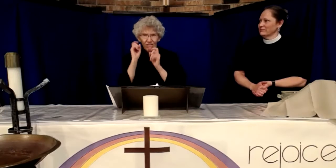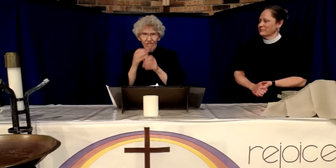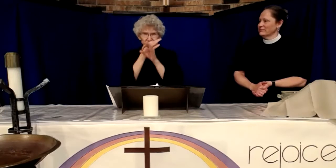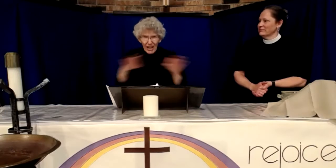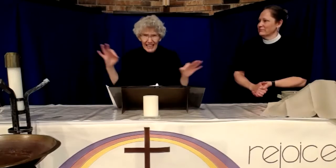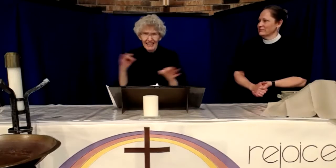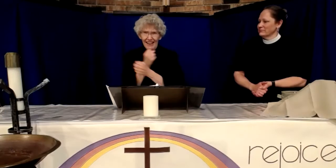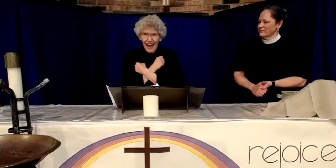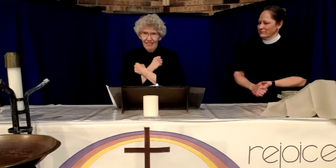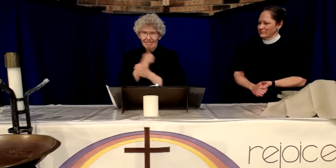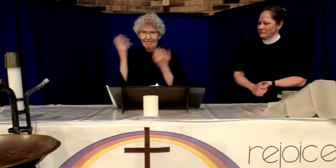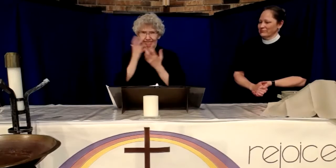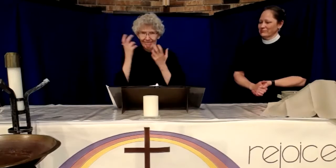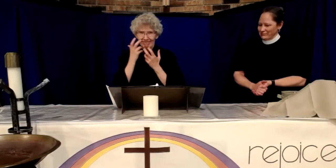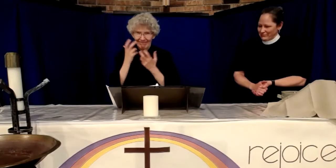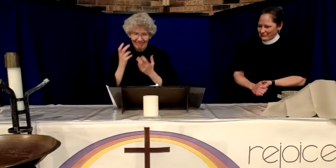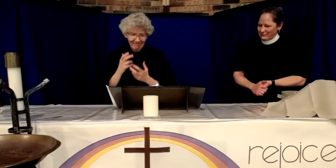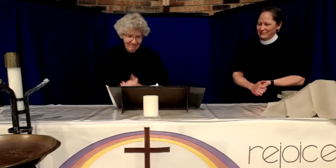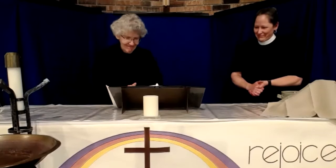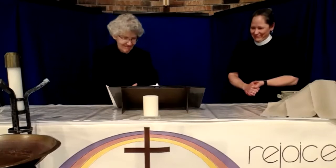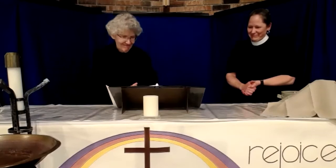And completely for free.